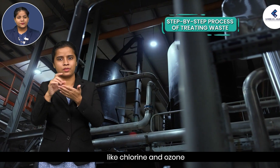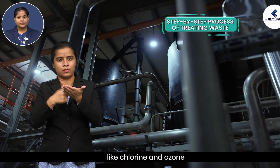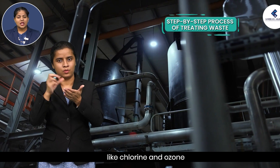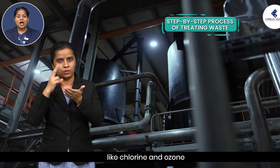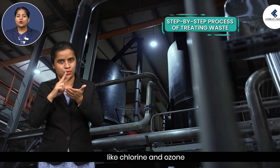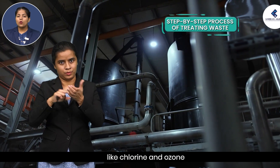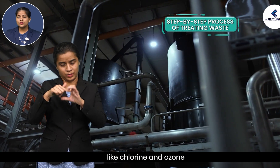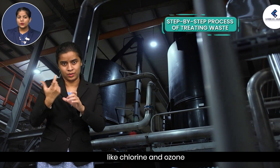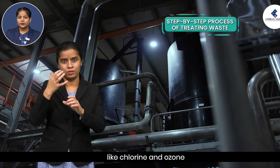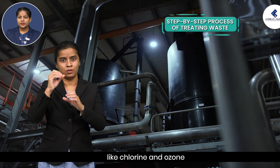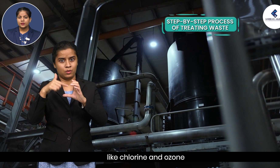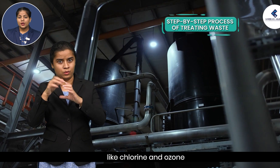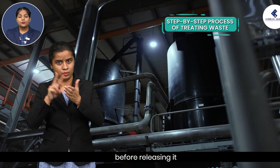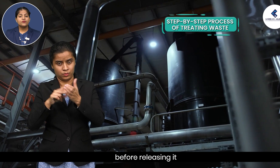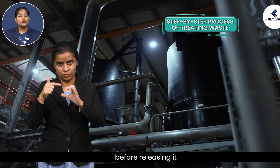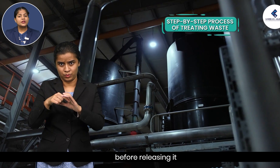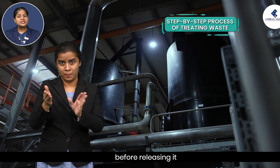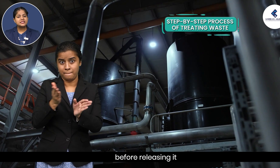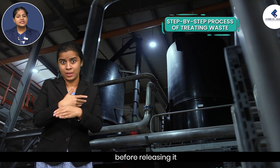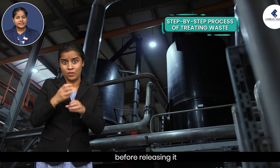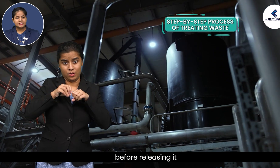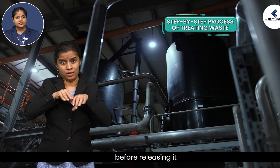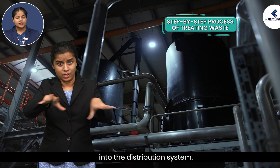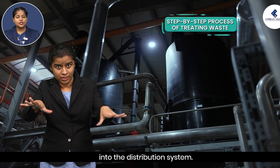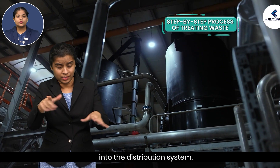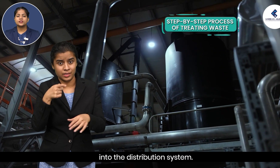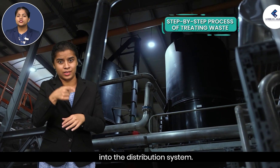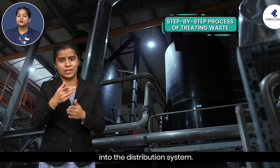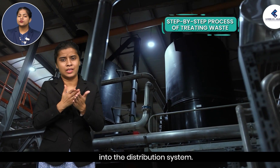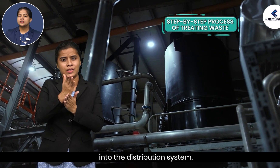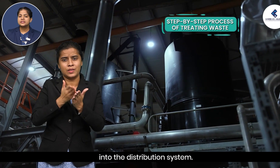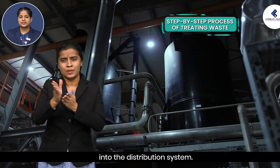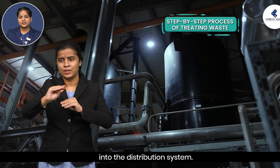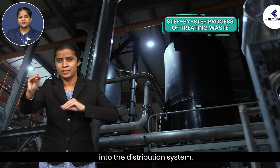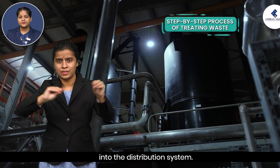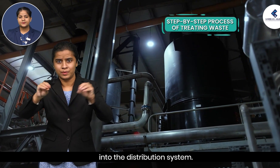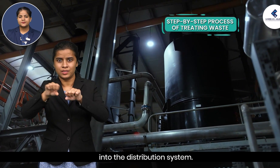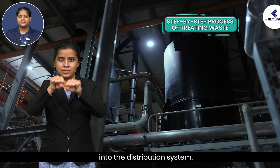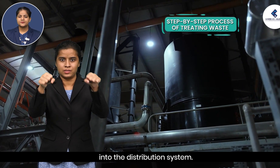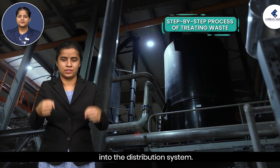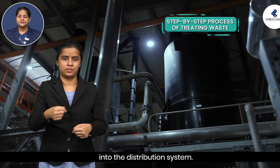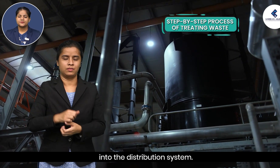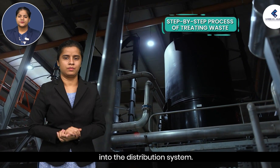chlorine and ozone before releasing it into the distribution system.